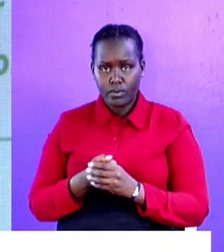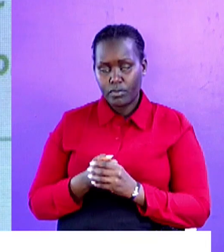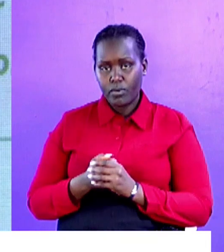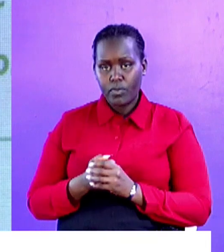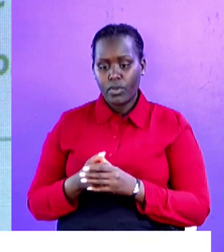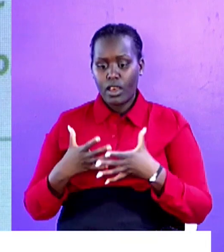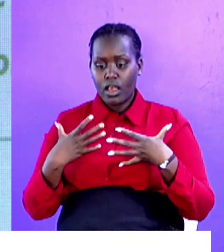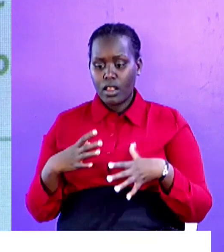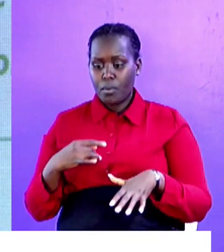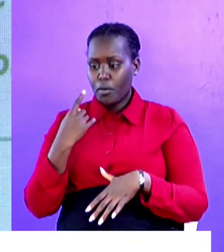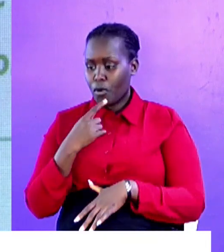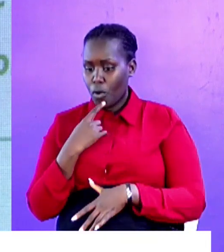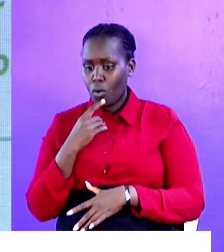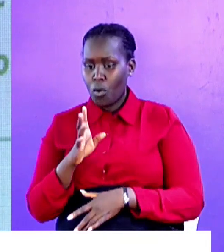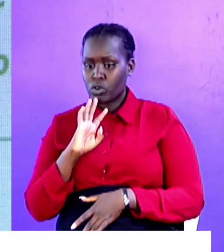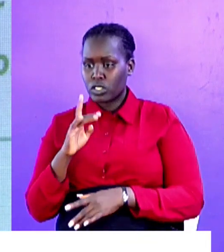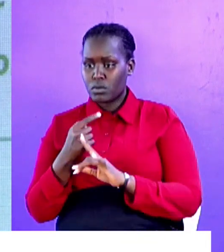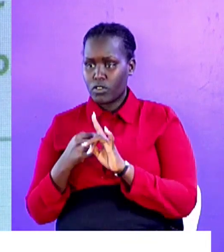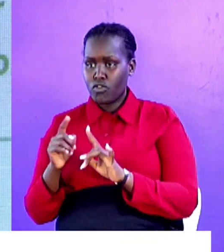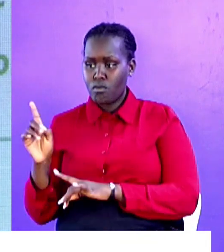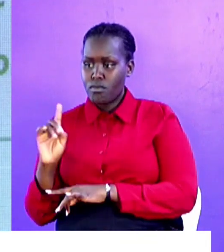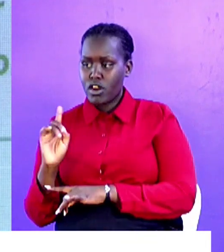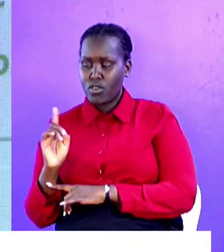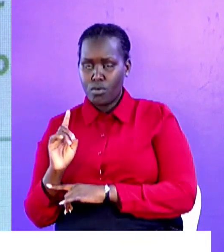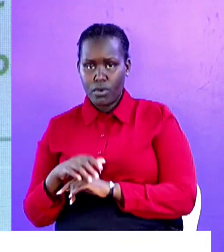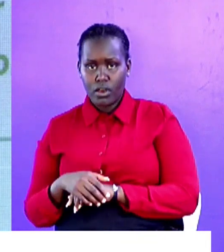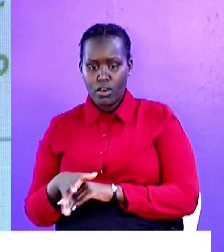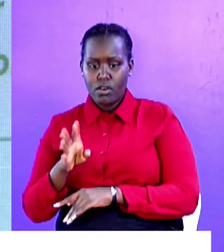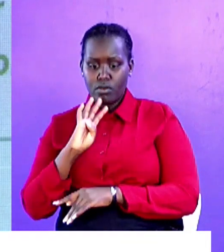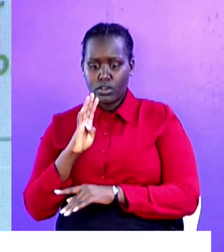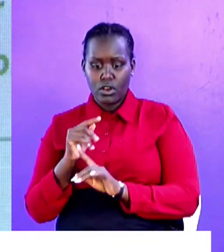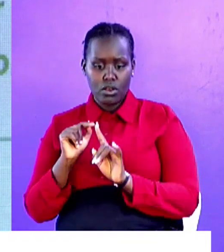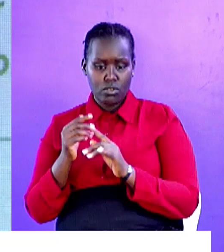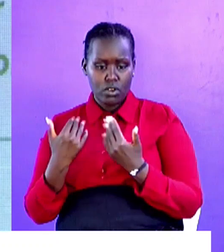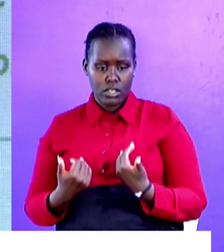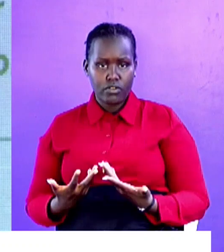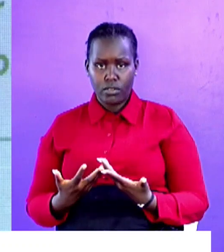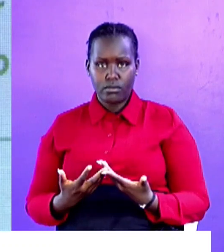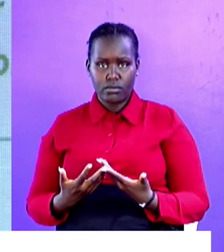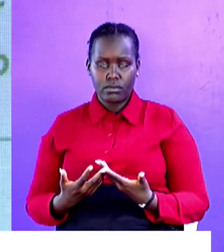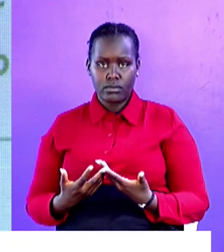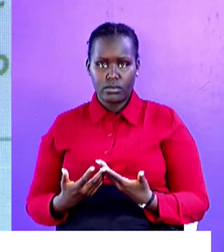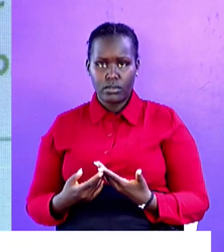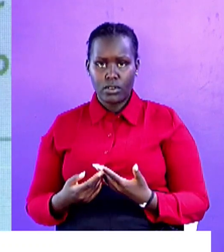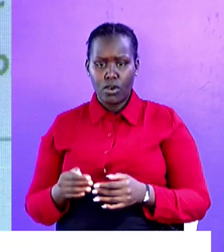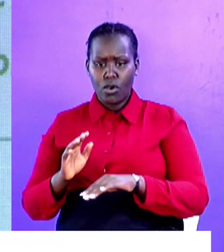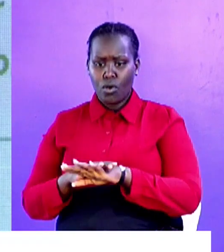the people who talk from Nairobi. They talk to us from posh hotels,